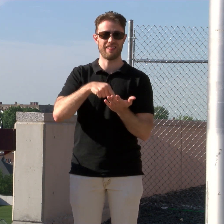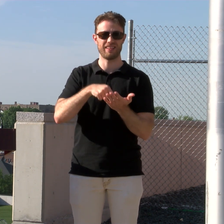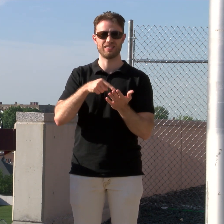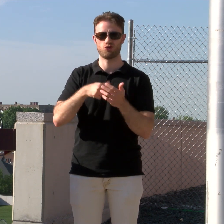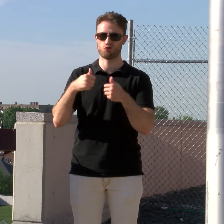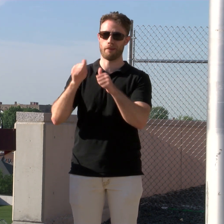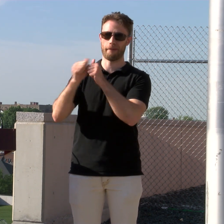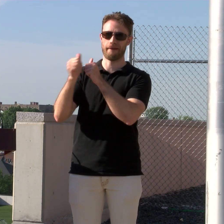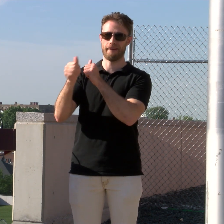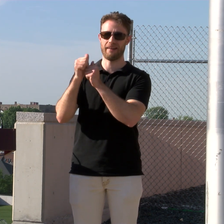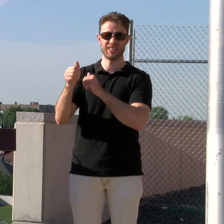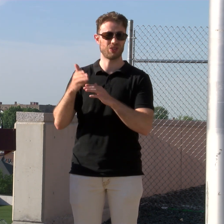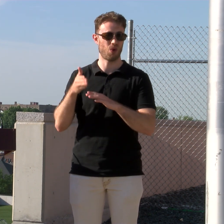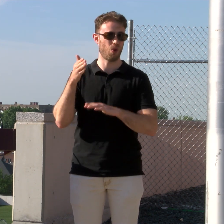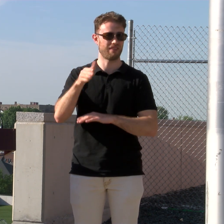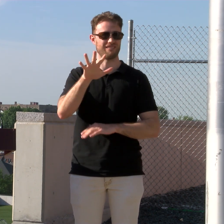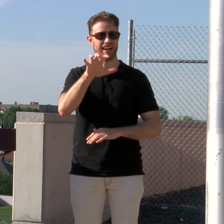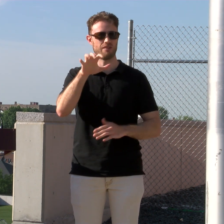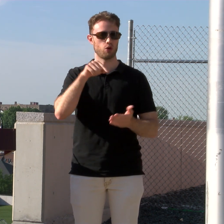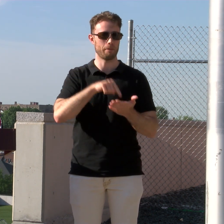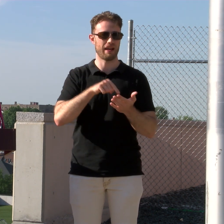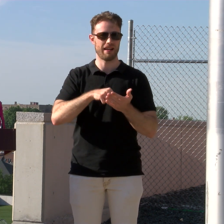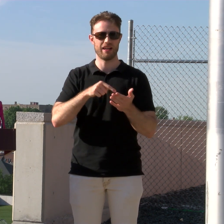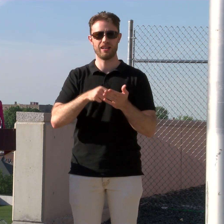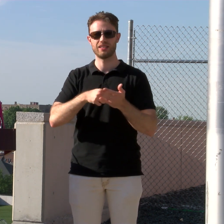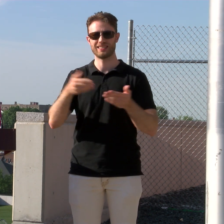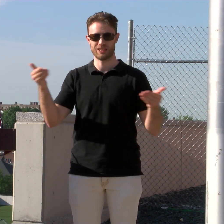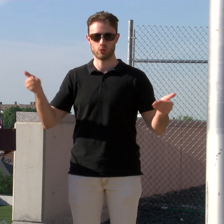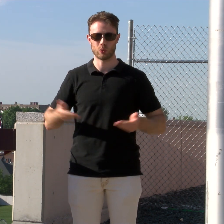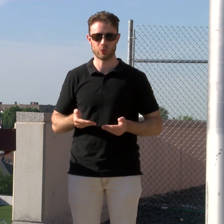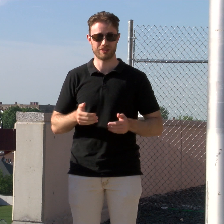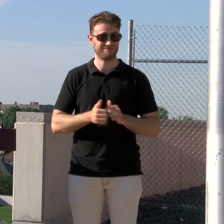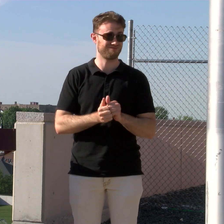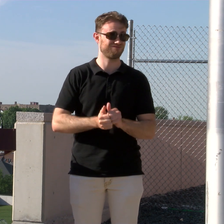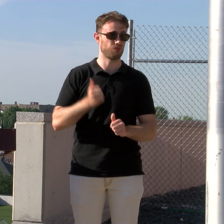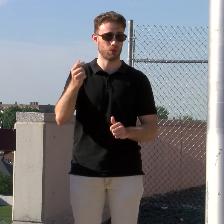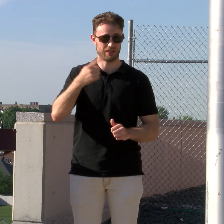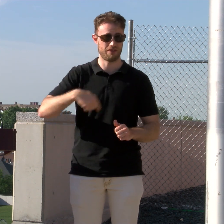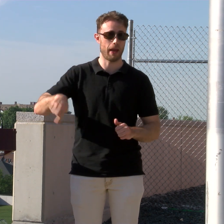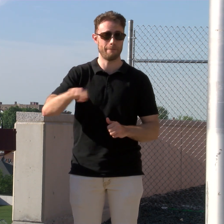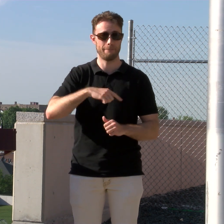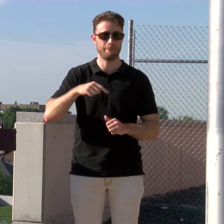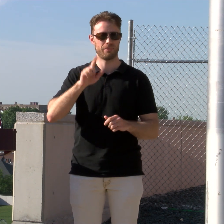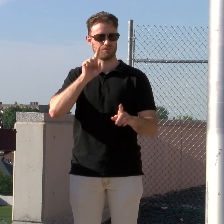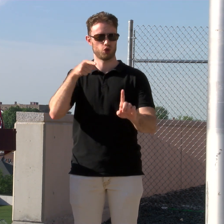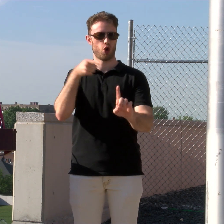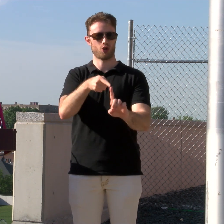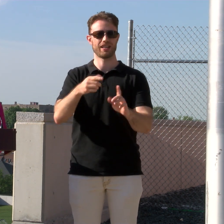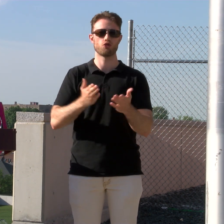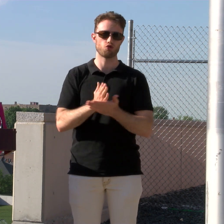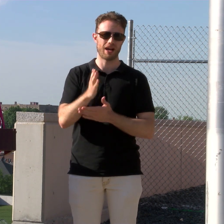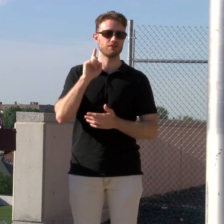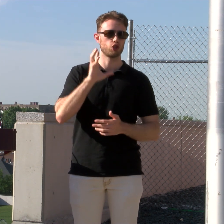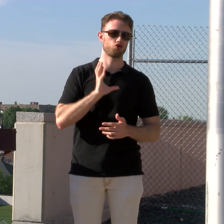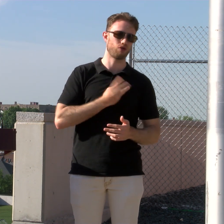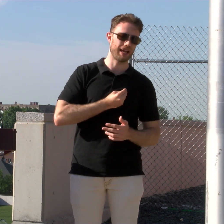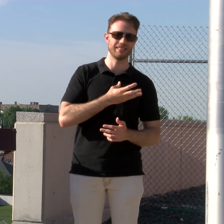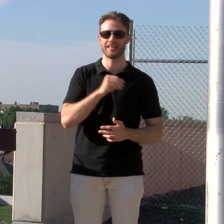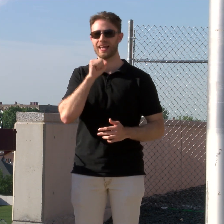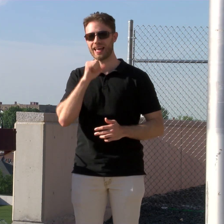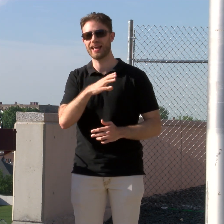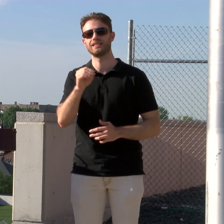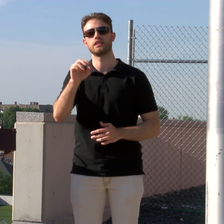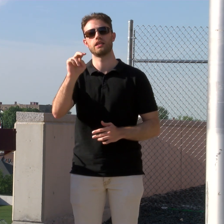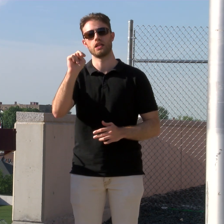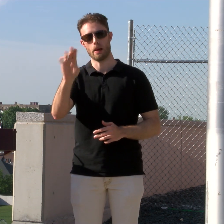more than 500 bills introduced, the majority of them targeting the rights of trans and